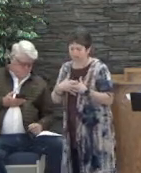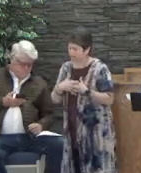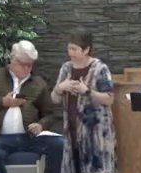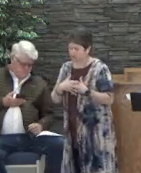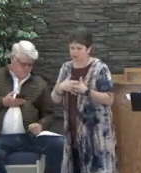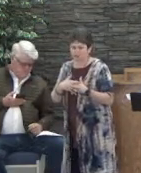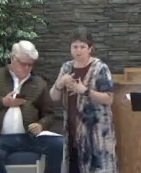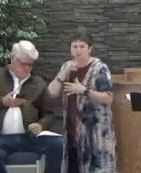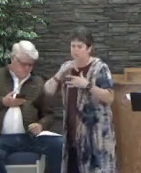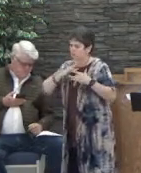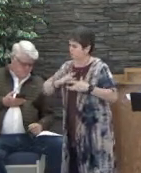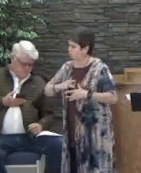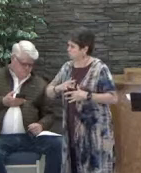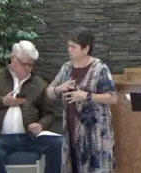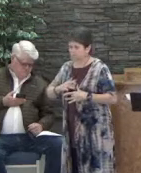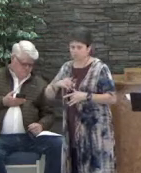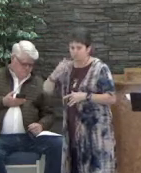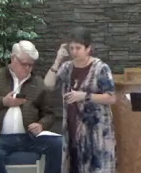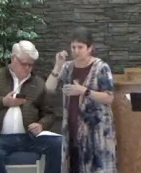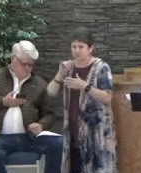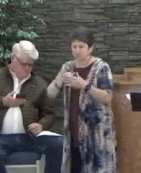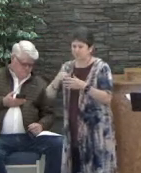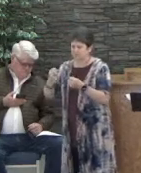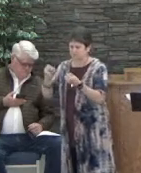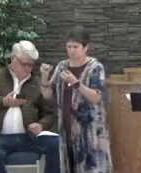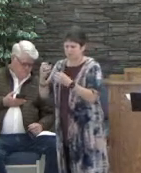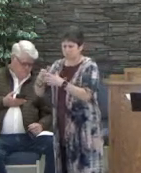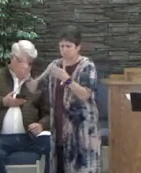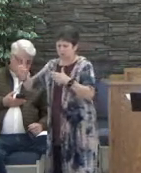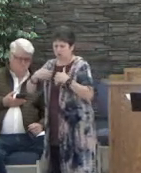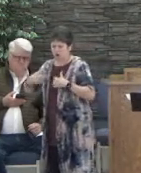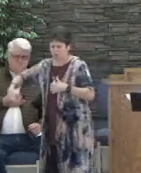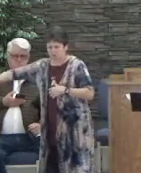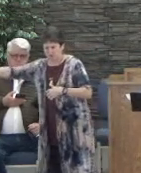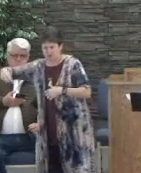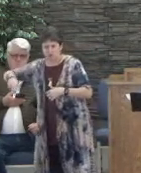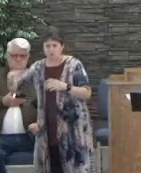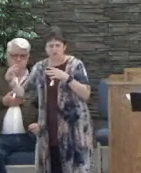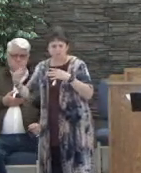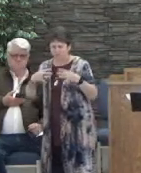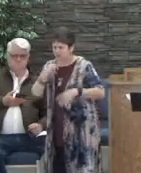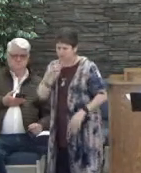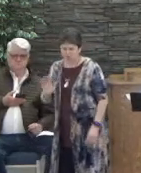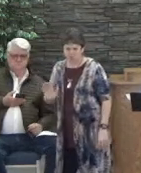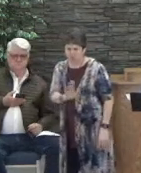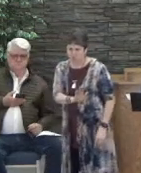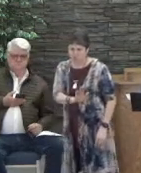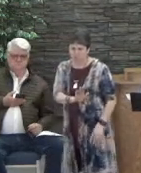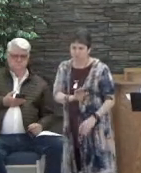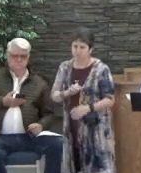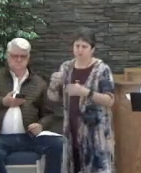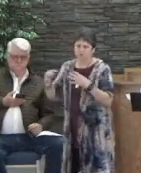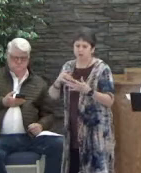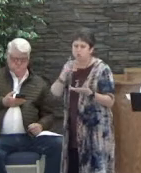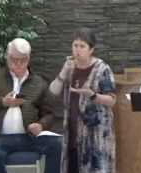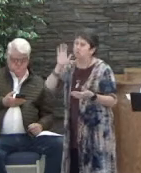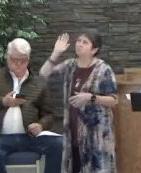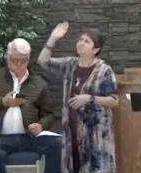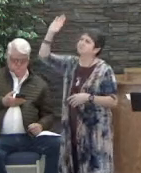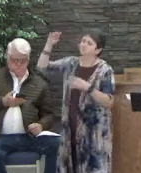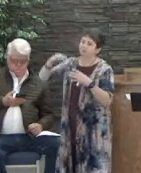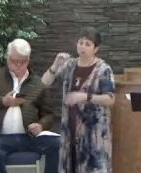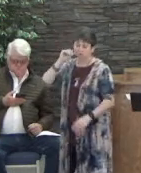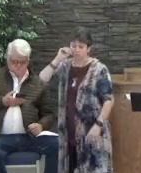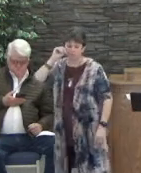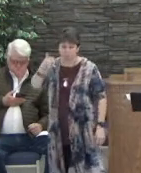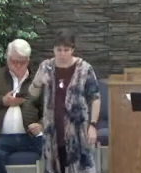or discouraged because of this vast army, for the battle is not yours, but God's.